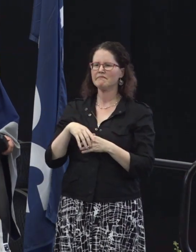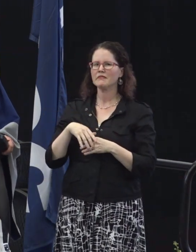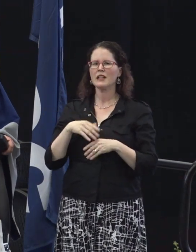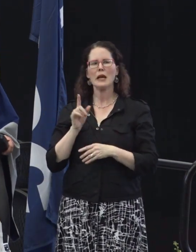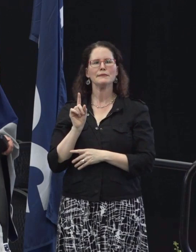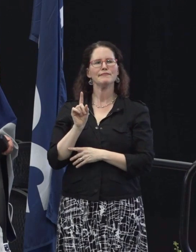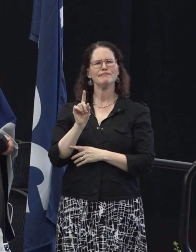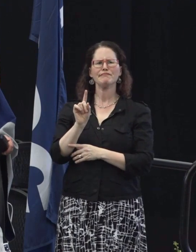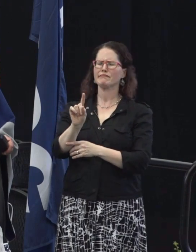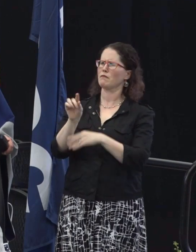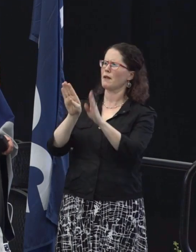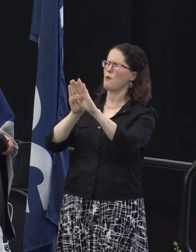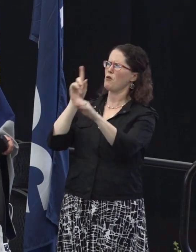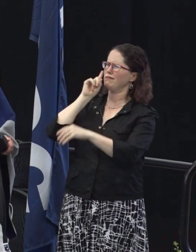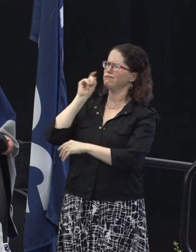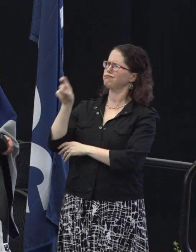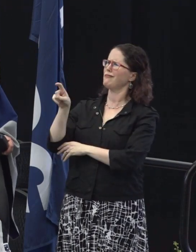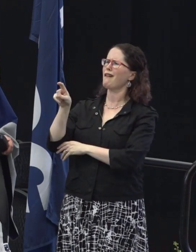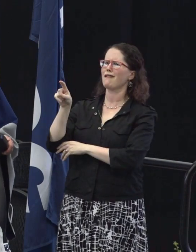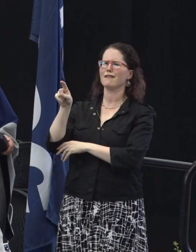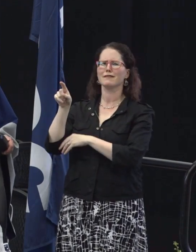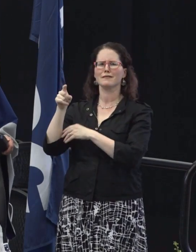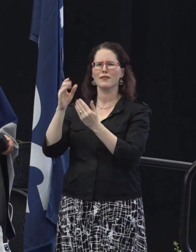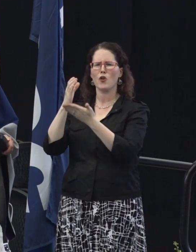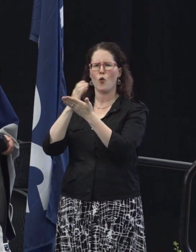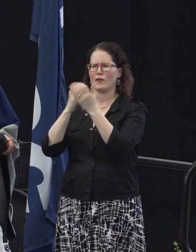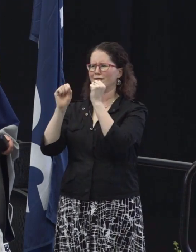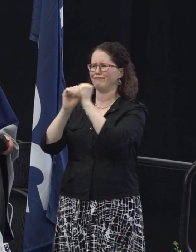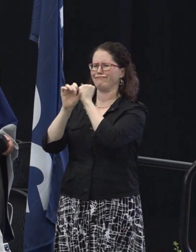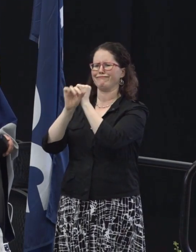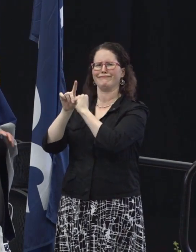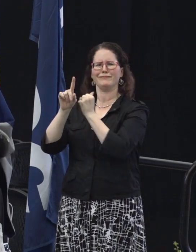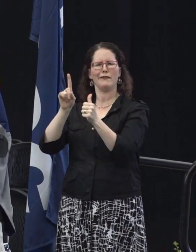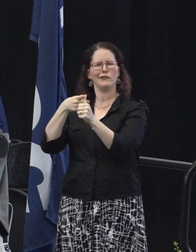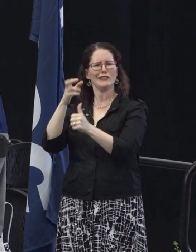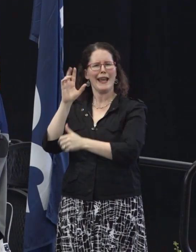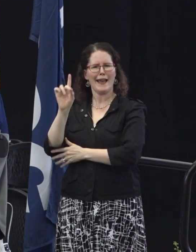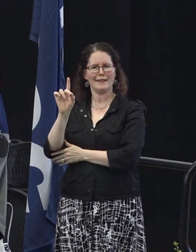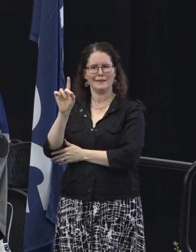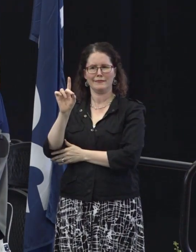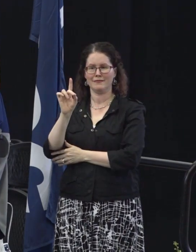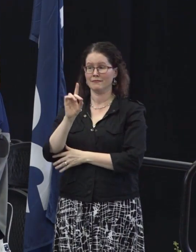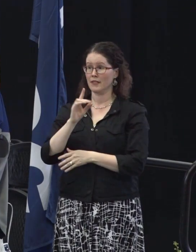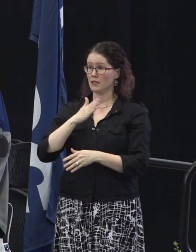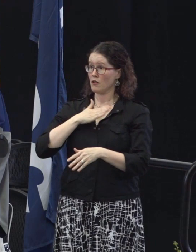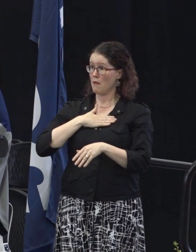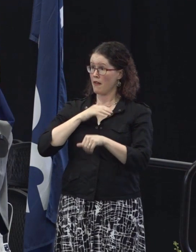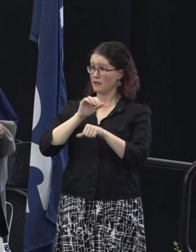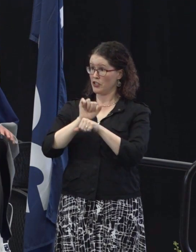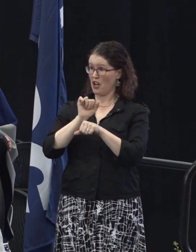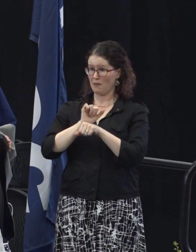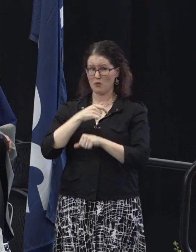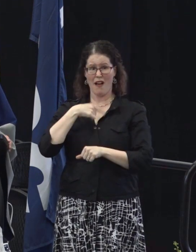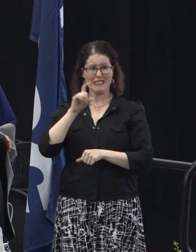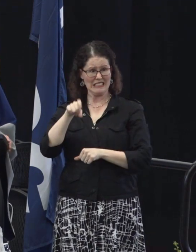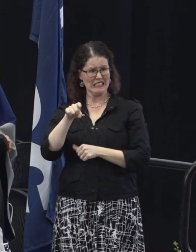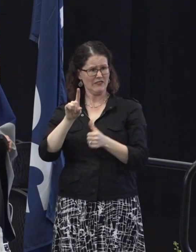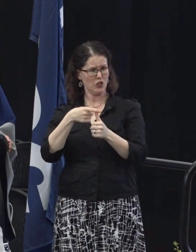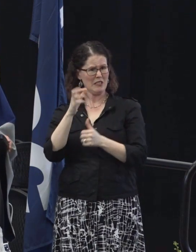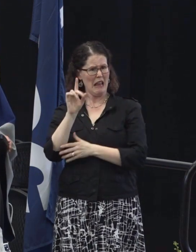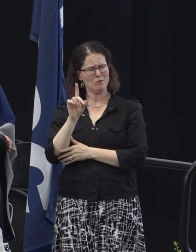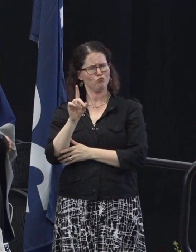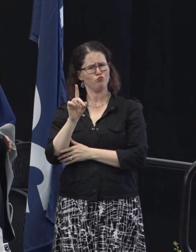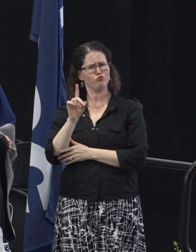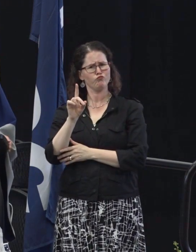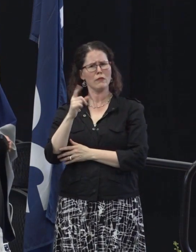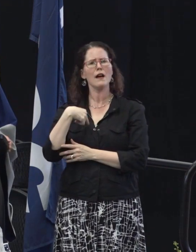aid course on a bulletin board, and while my job did not require me to be a first responder, I said to myself it was time for me to honor